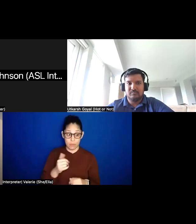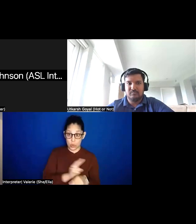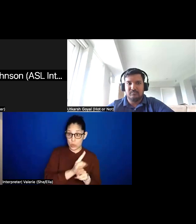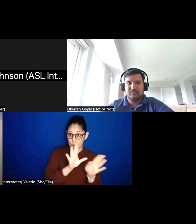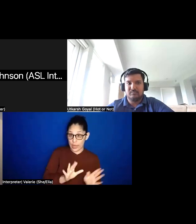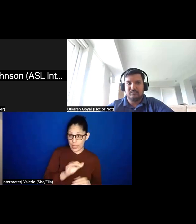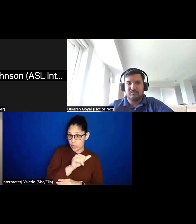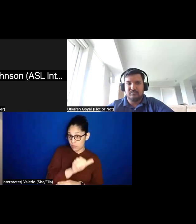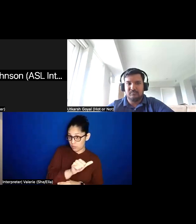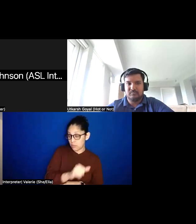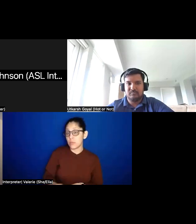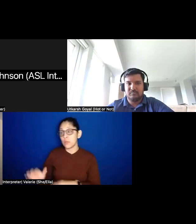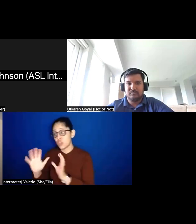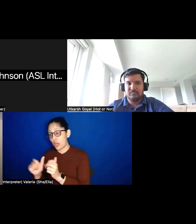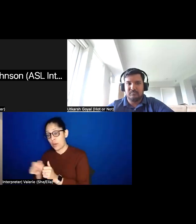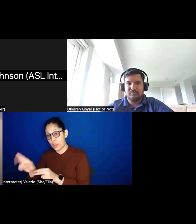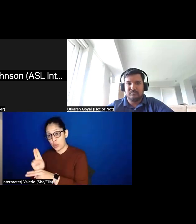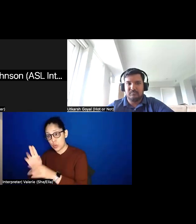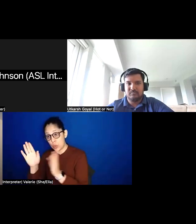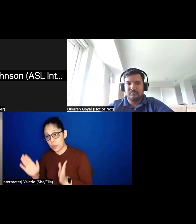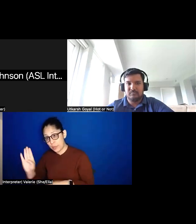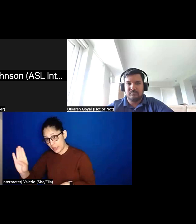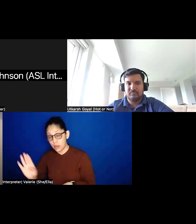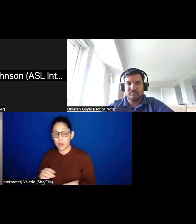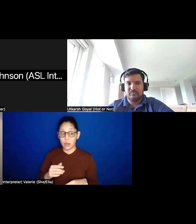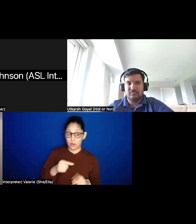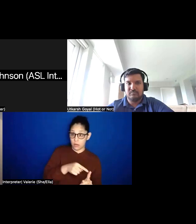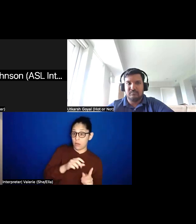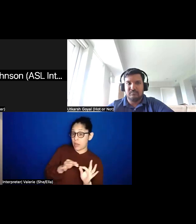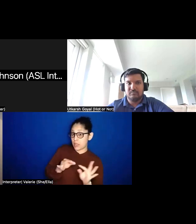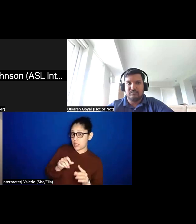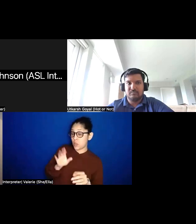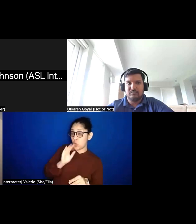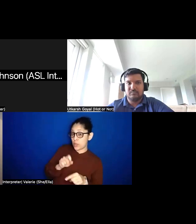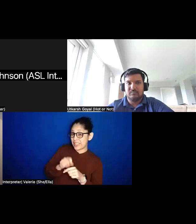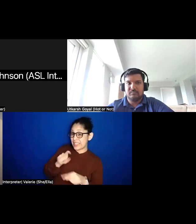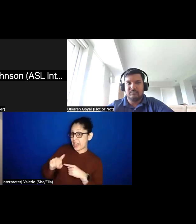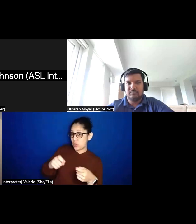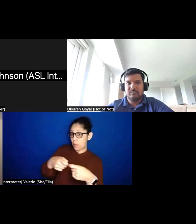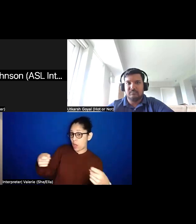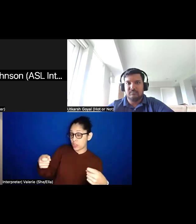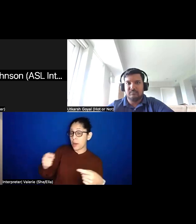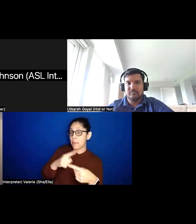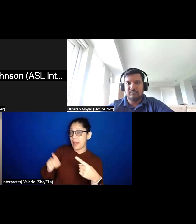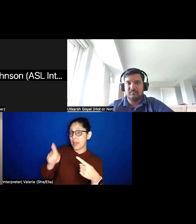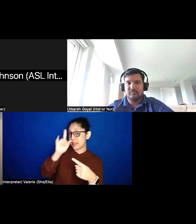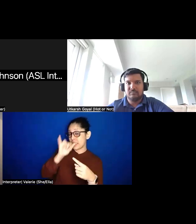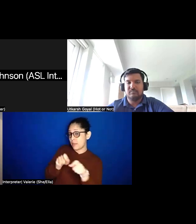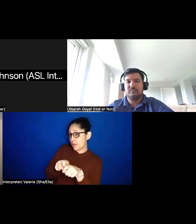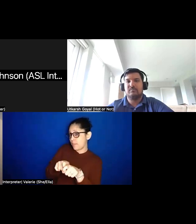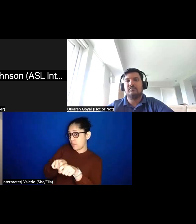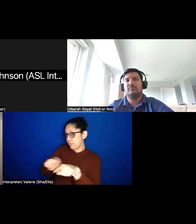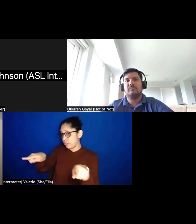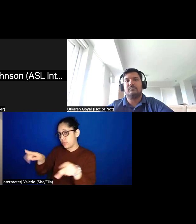B, every message that user A sends will go to the blockchain, but it will also go directly to user B. And